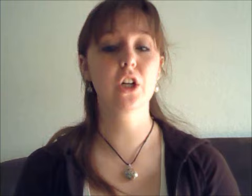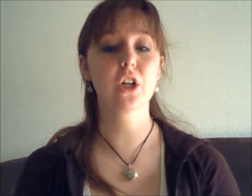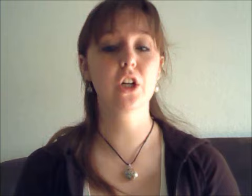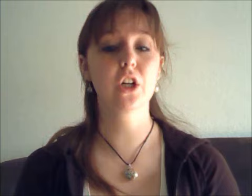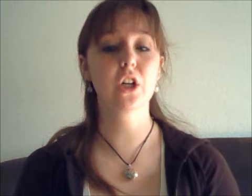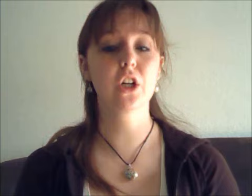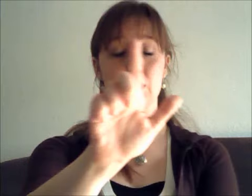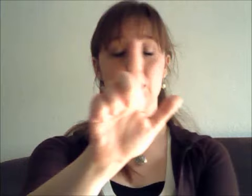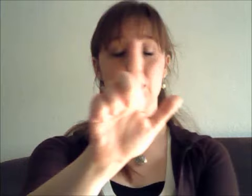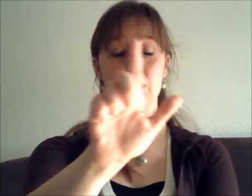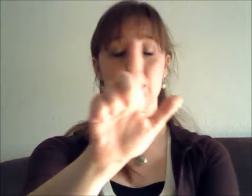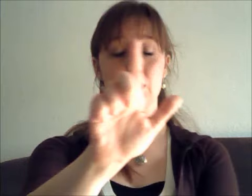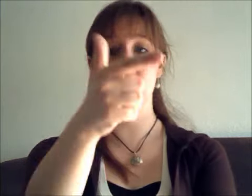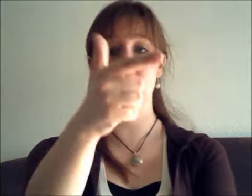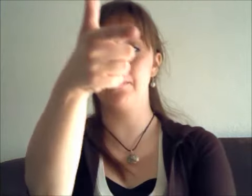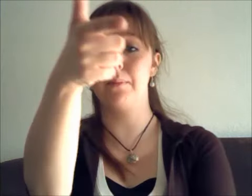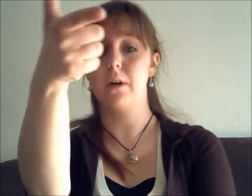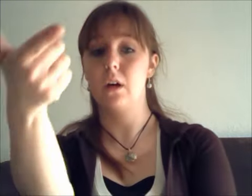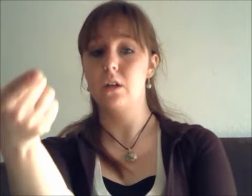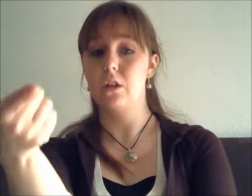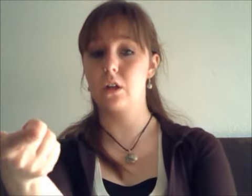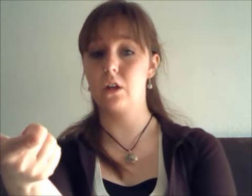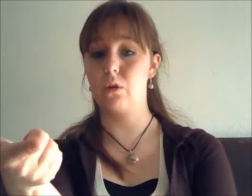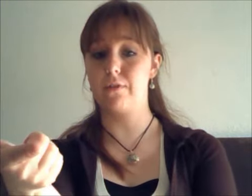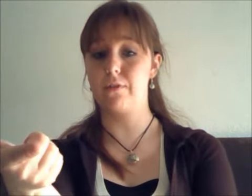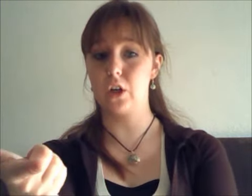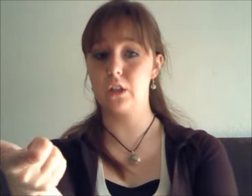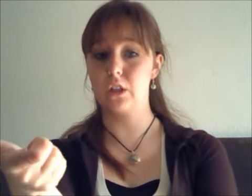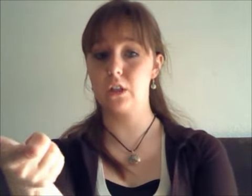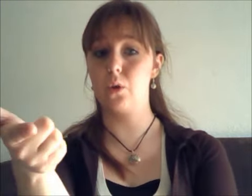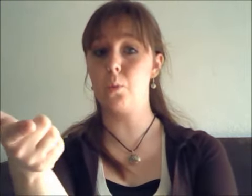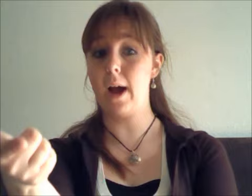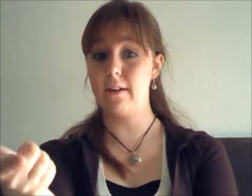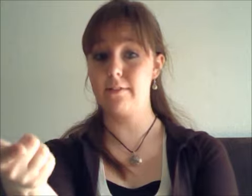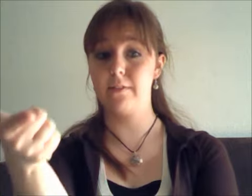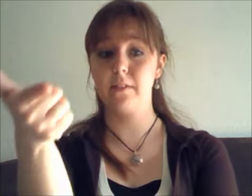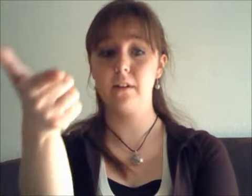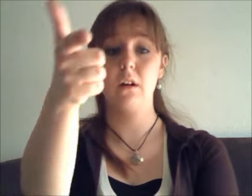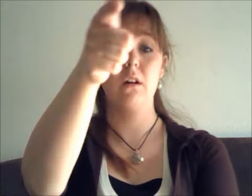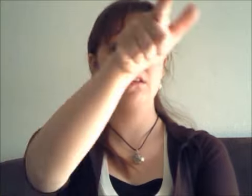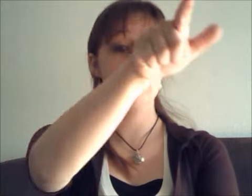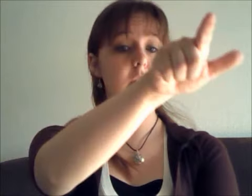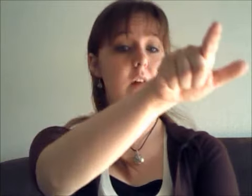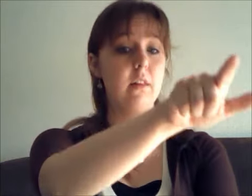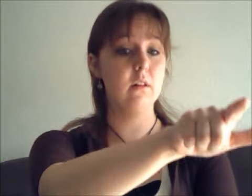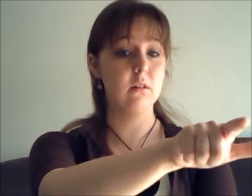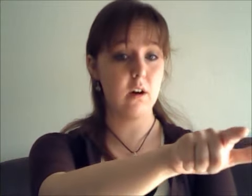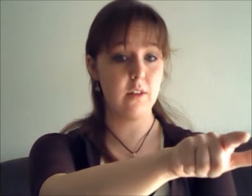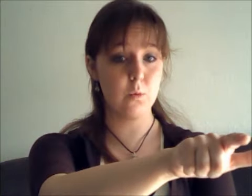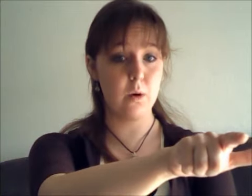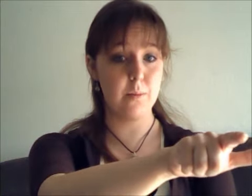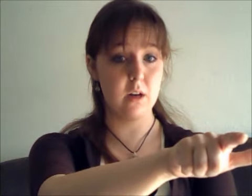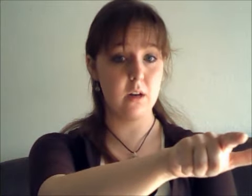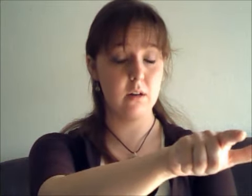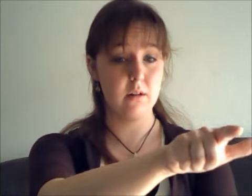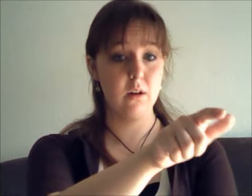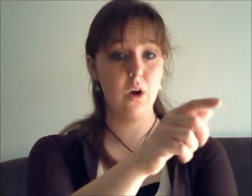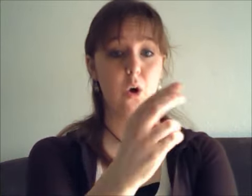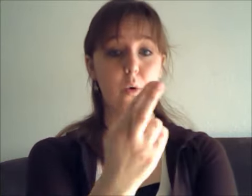take turns. So you're going to have an L hand shape. You're going to go to the first, the wife, then the other woman.